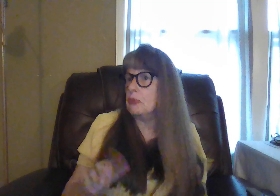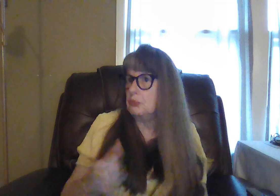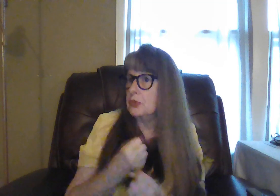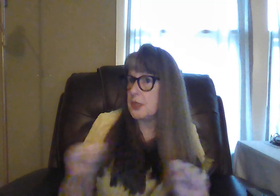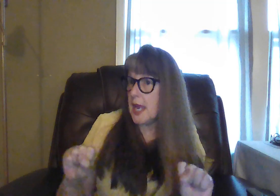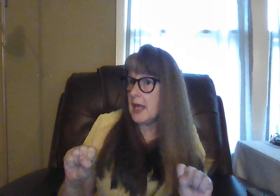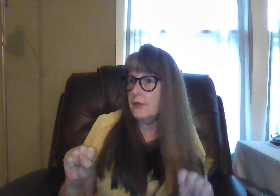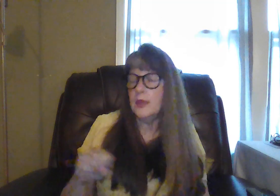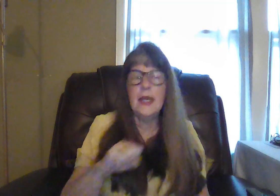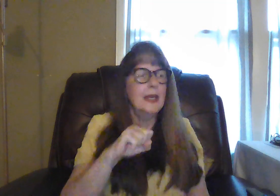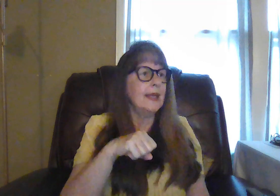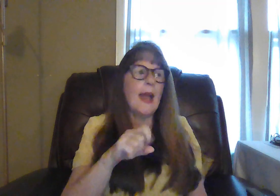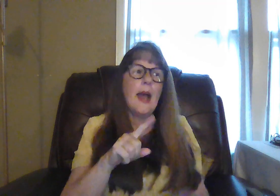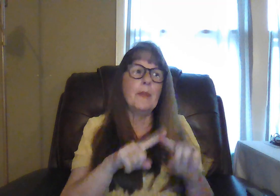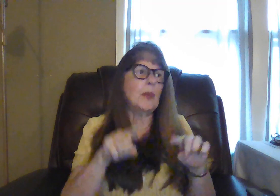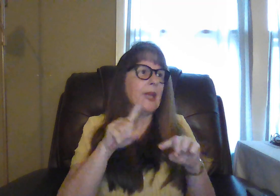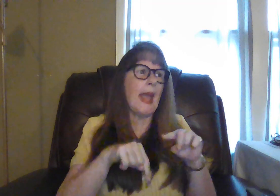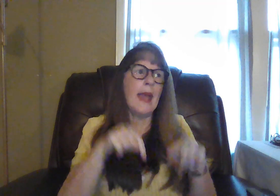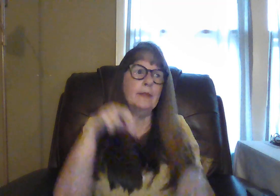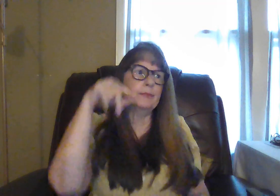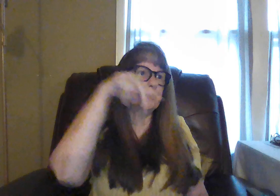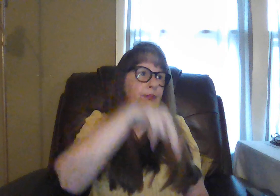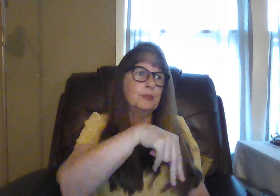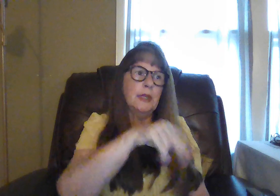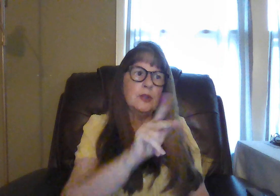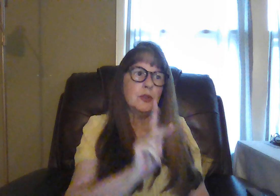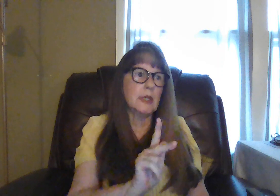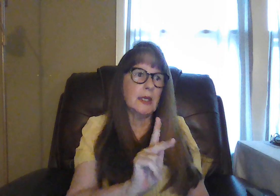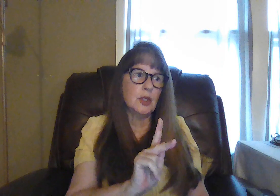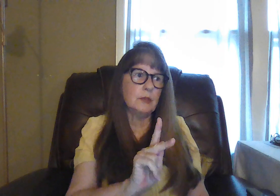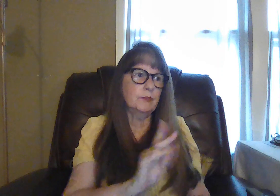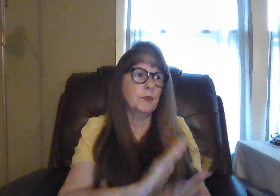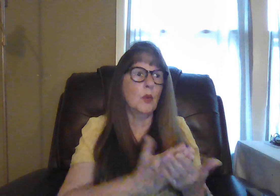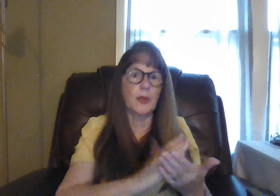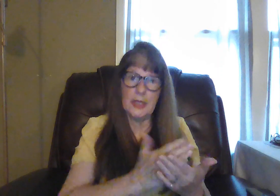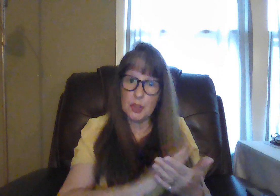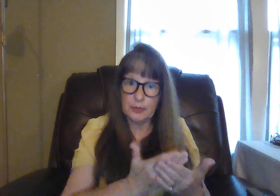you're safe? Yeah, but we can't into the kitchen for a kitchen.